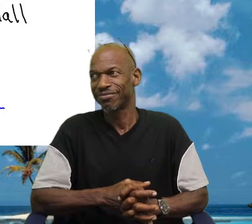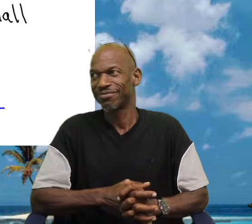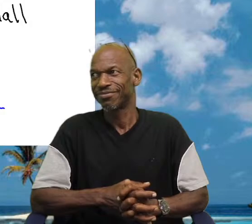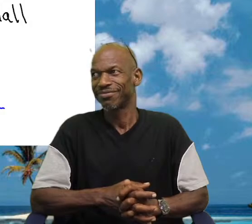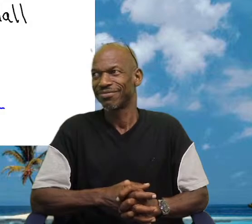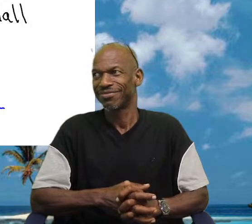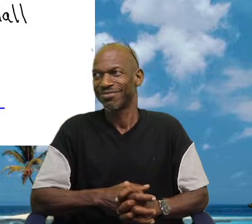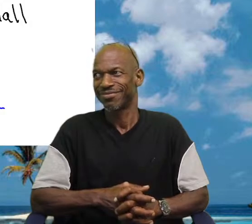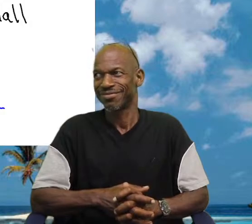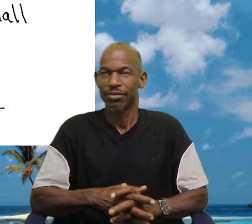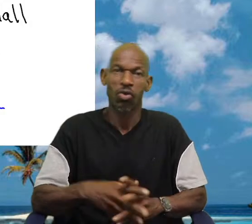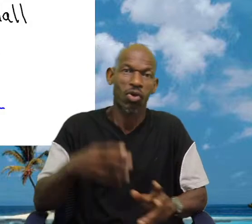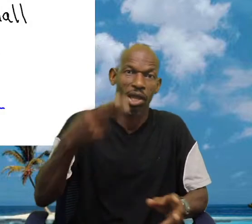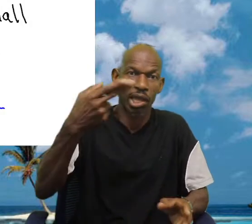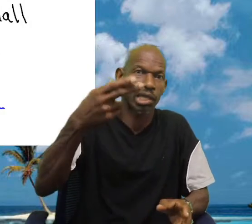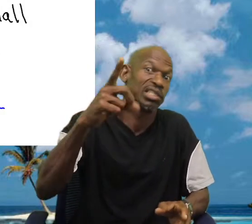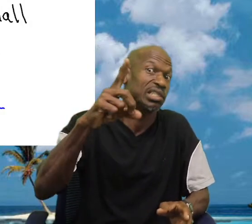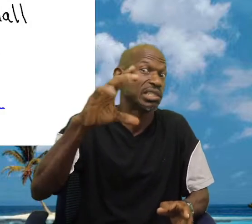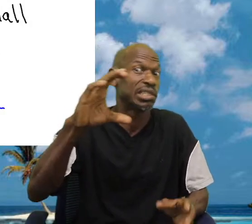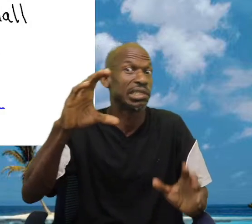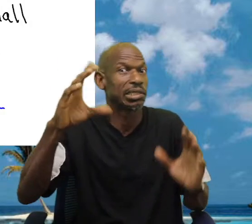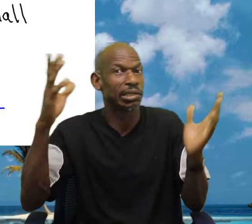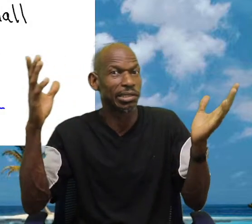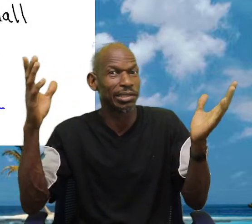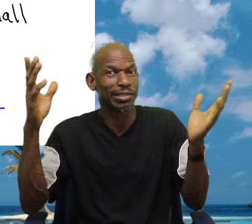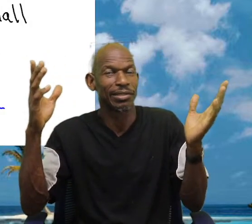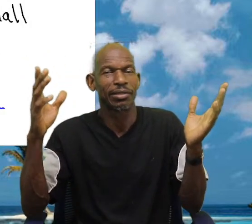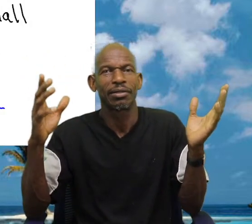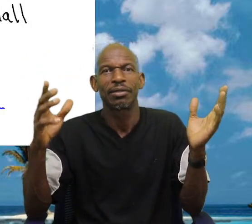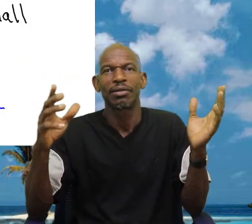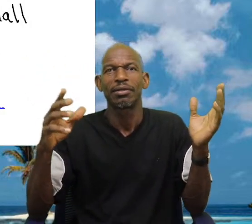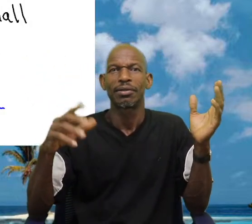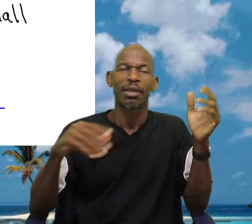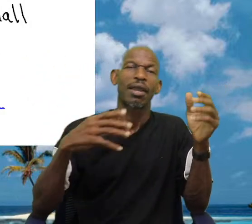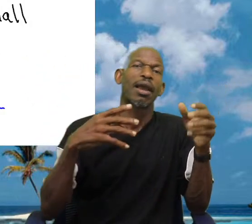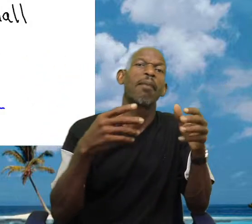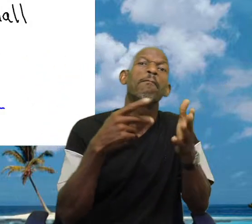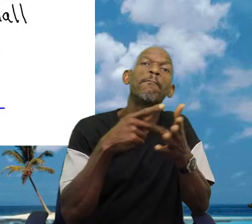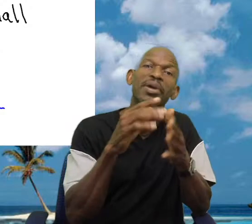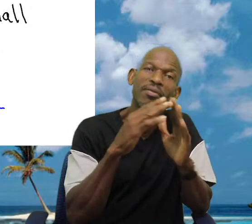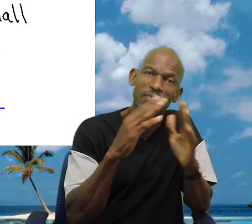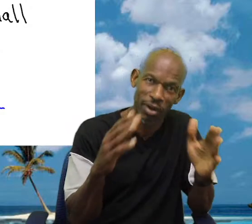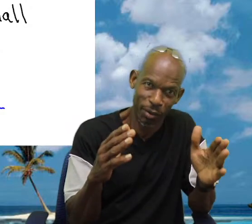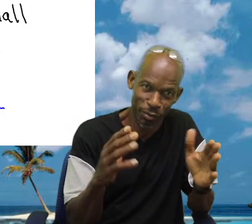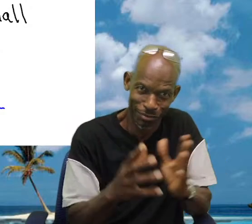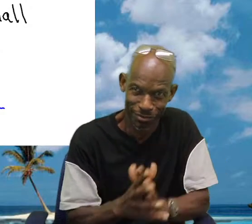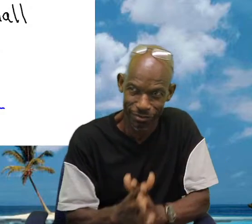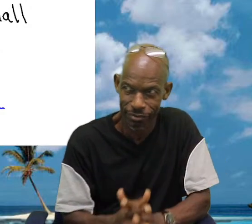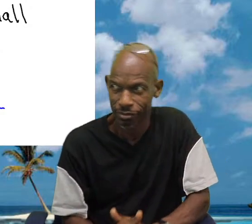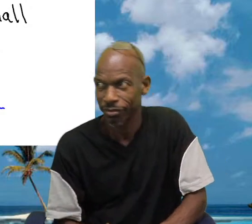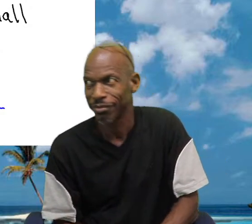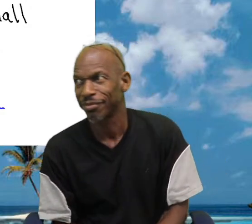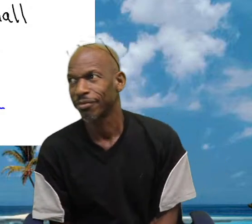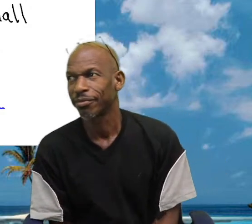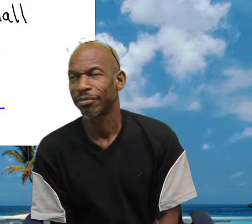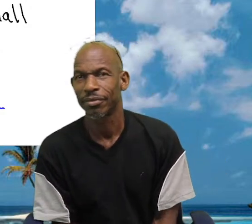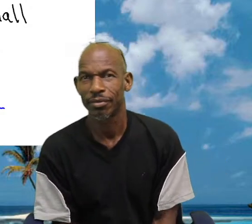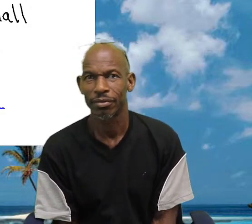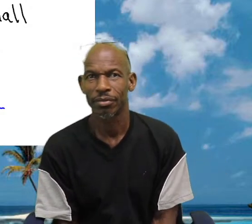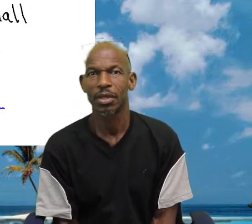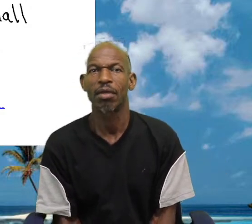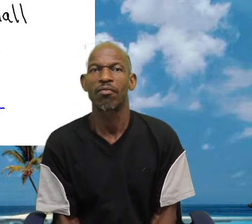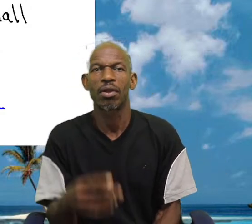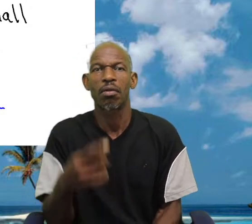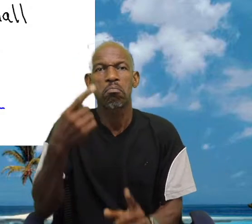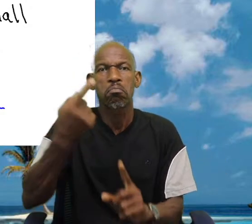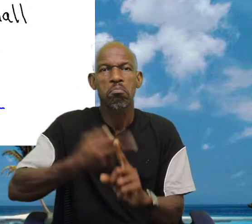HDC is the original owner. I'm paying for this house. So I had to pay when every month